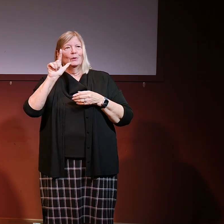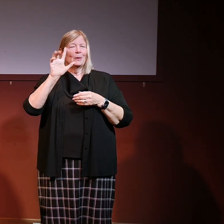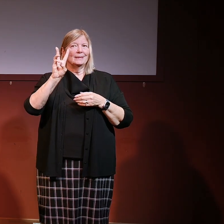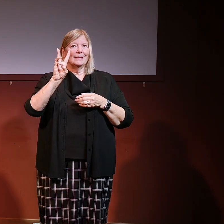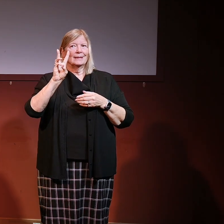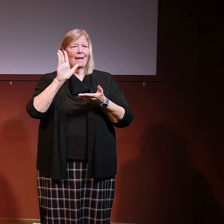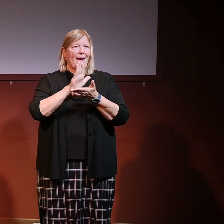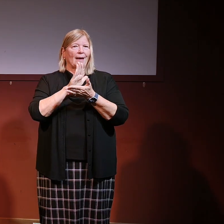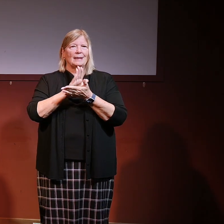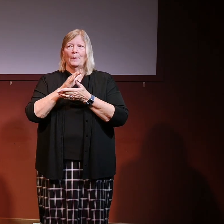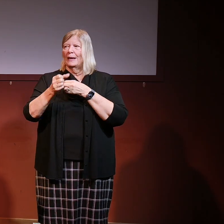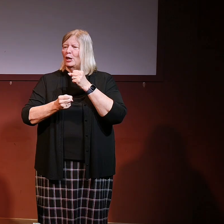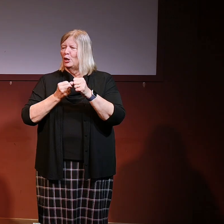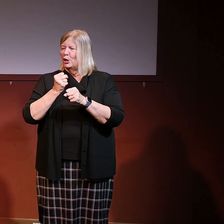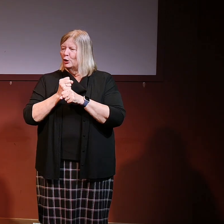2025-2026 academic year.